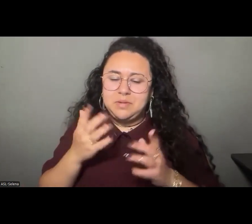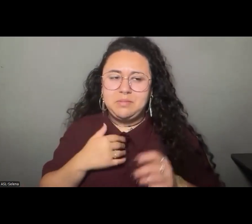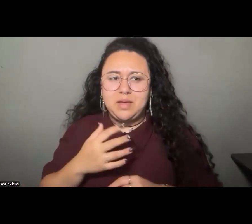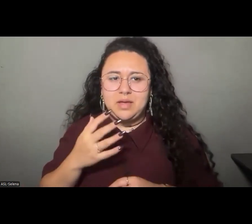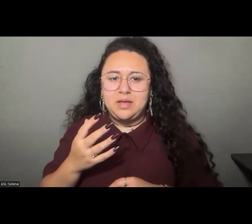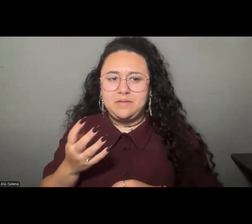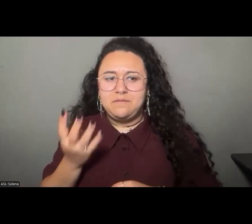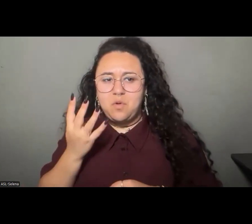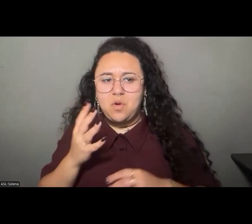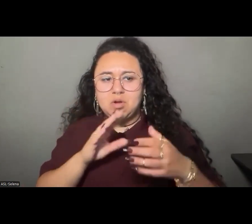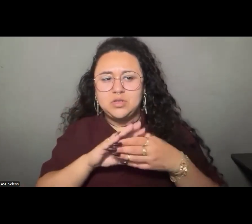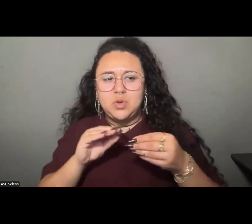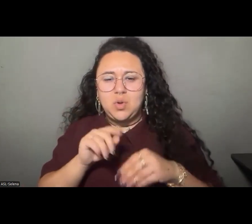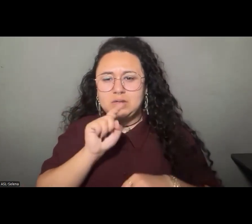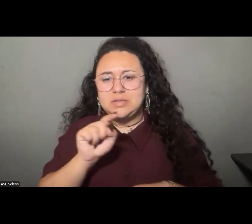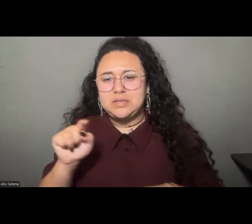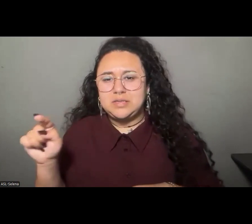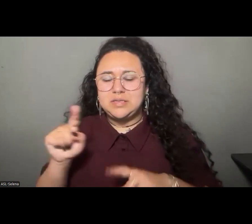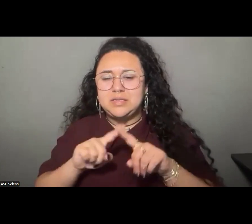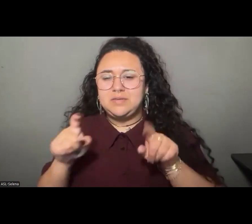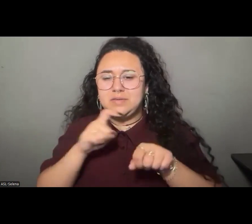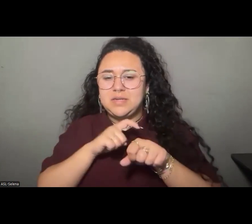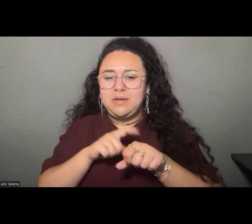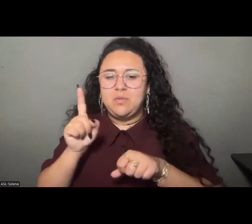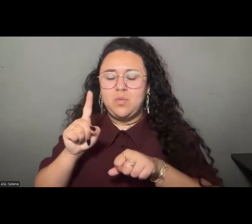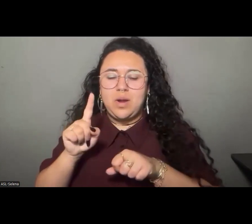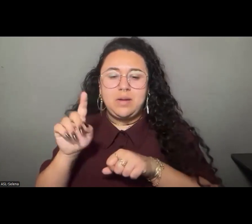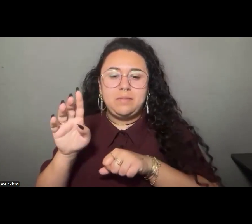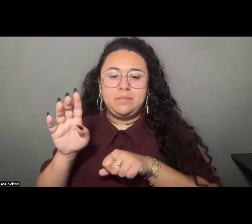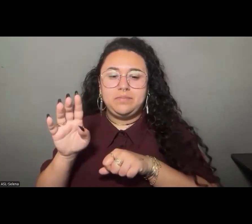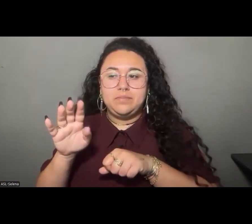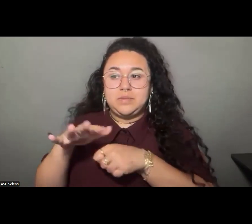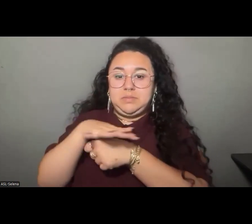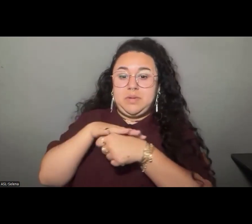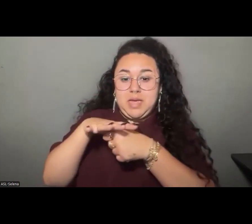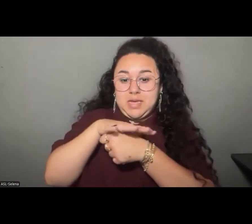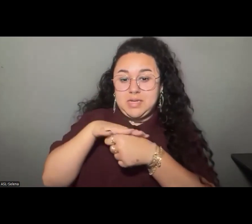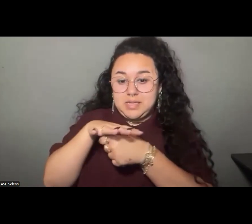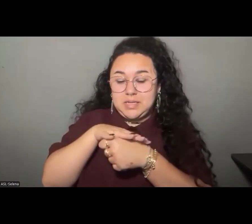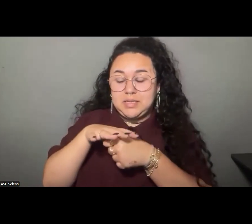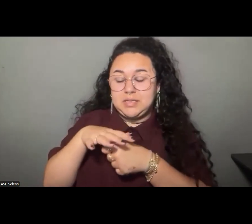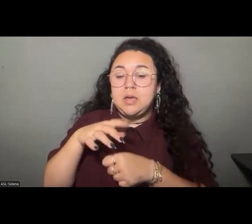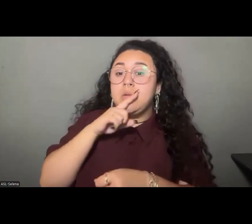stories of like different times where institutional spaces promised access and then failed.